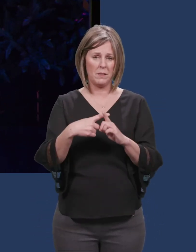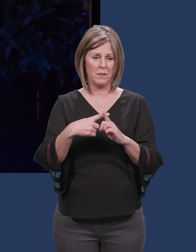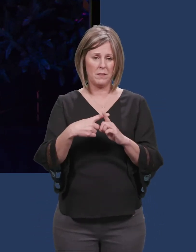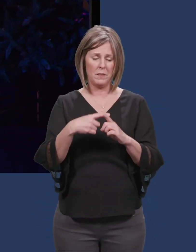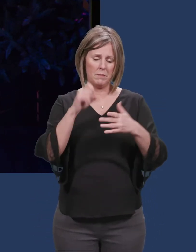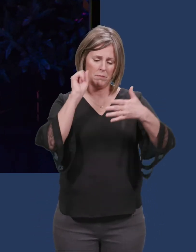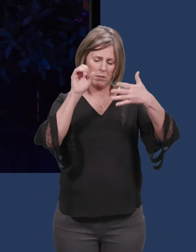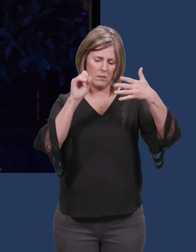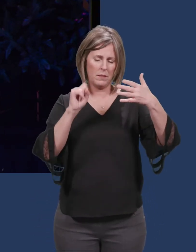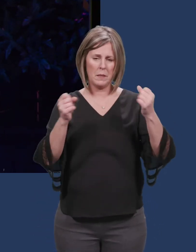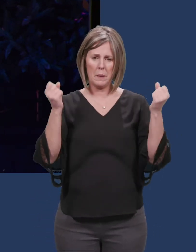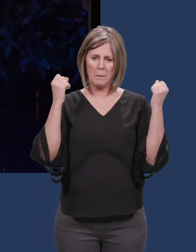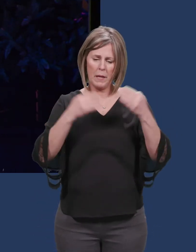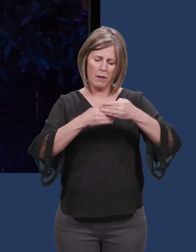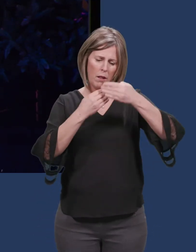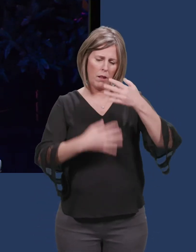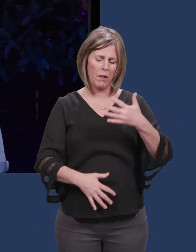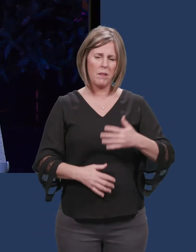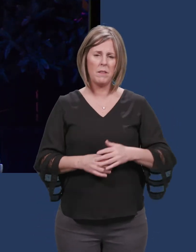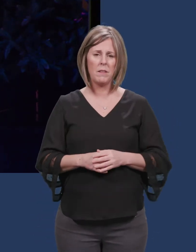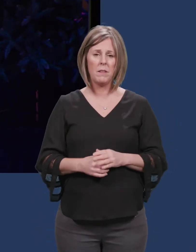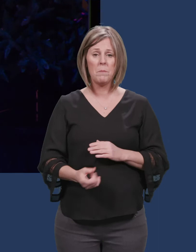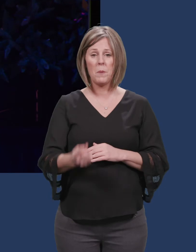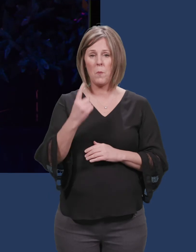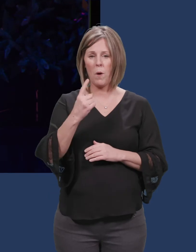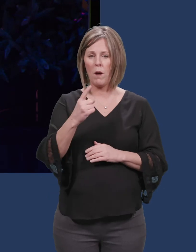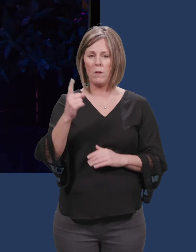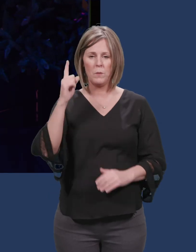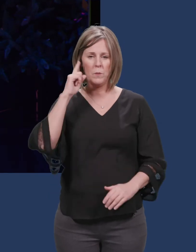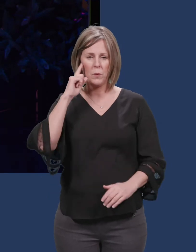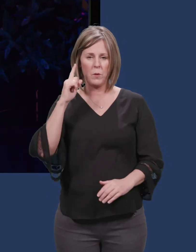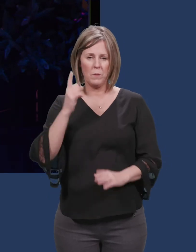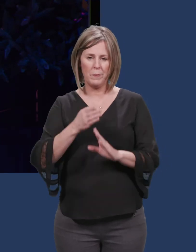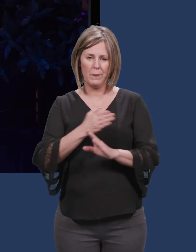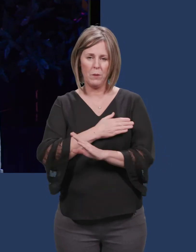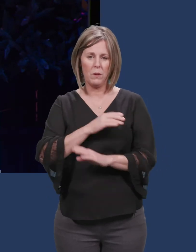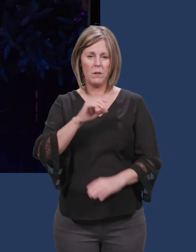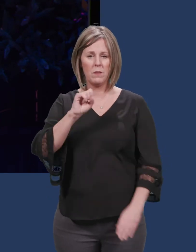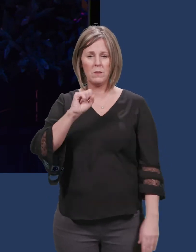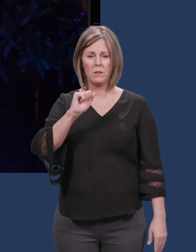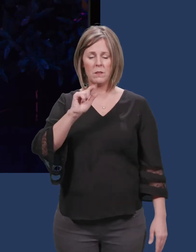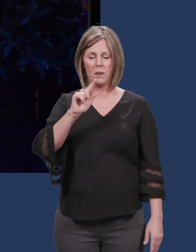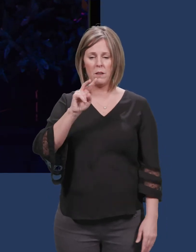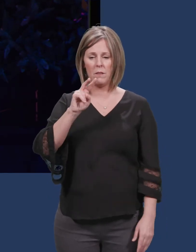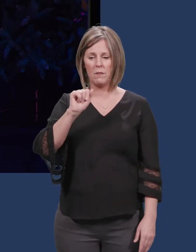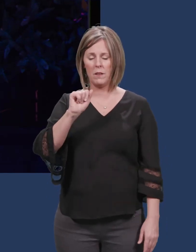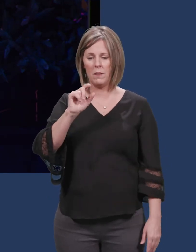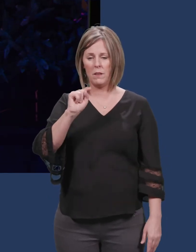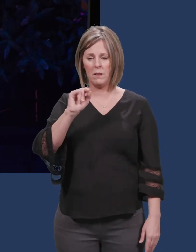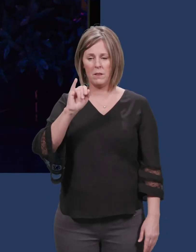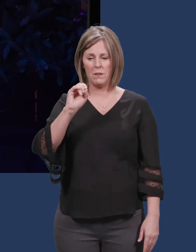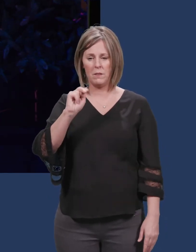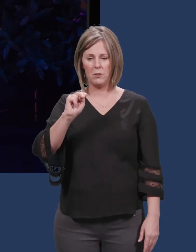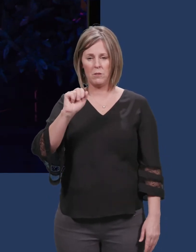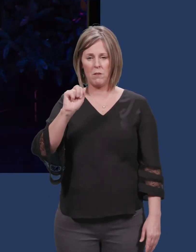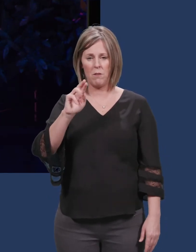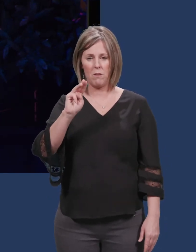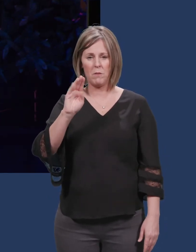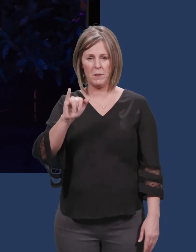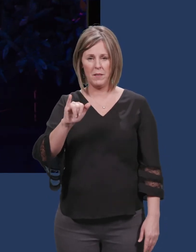time to tell you now, but one of them I'm sure you've heard of. The Salvation Army. The Salvation Army got its